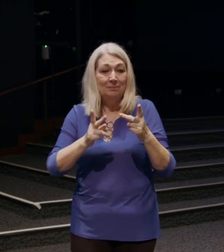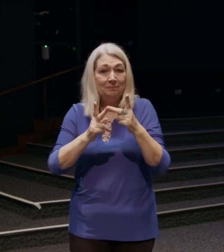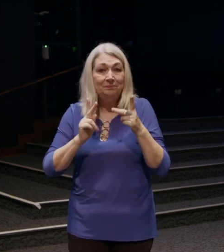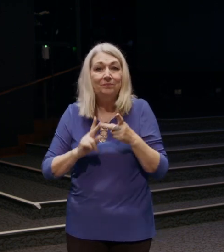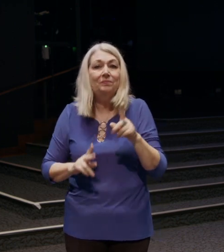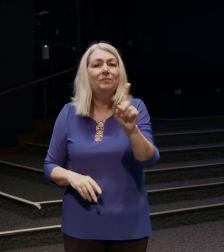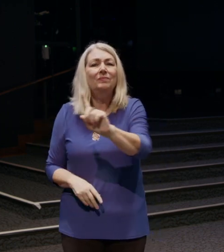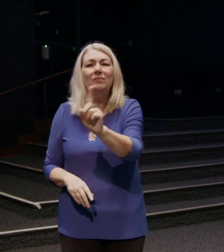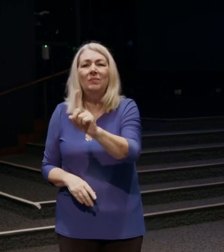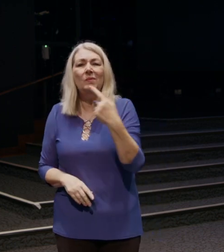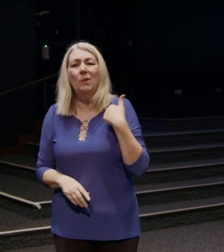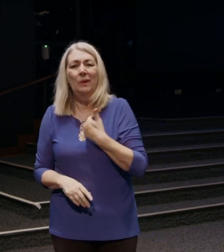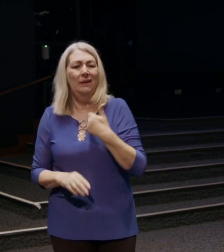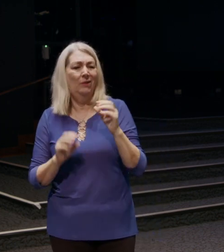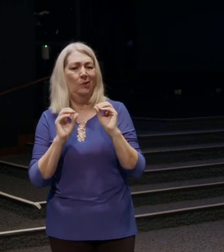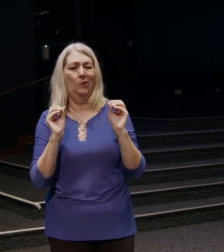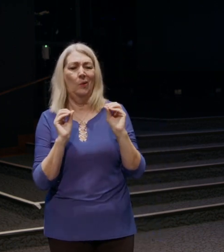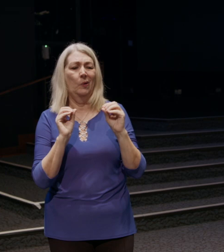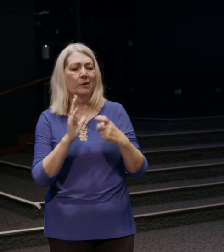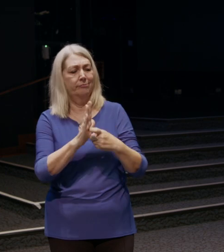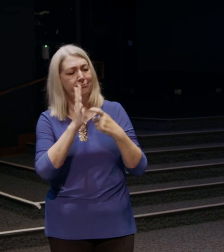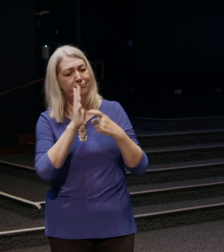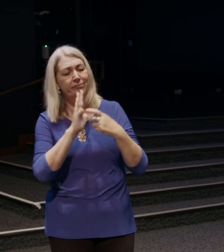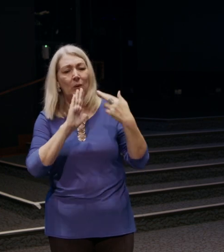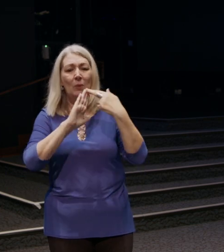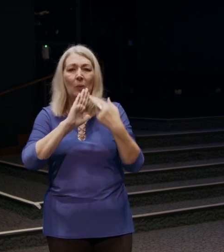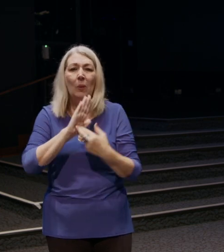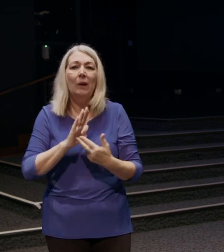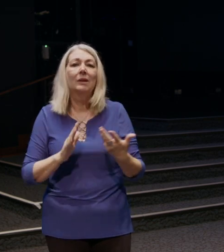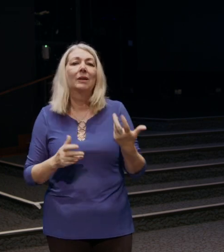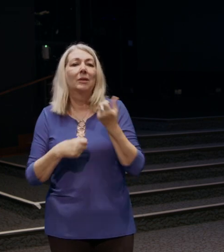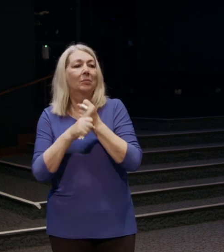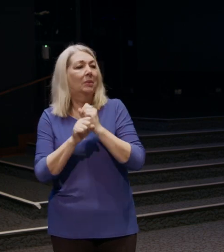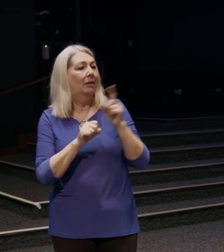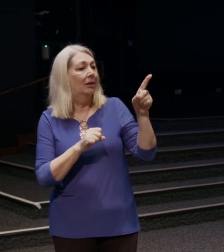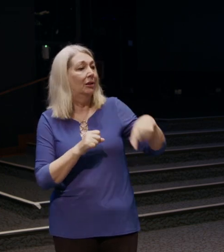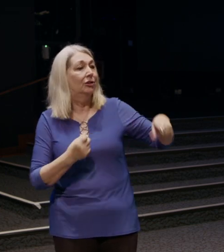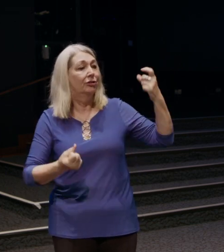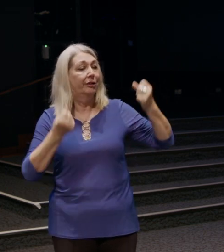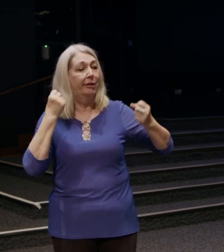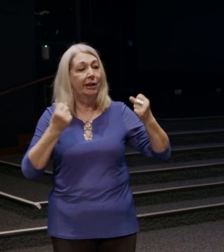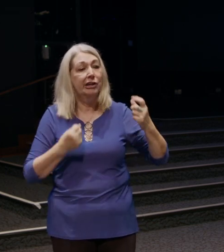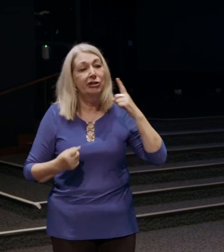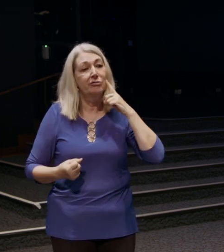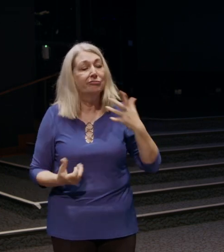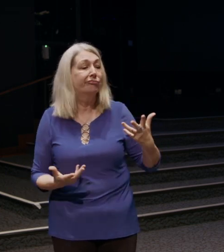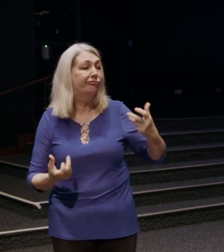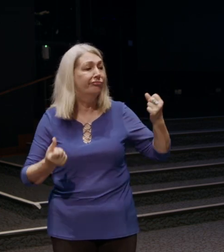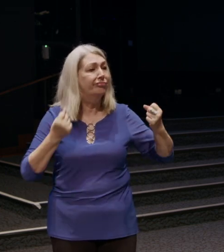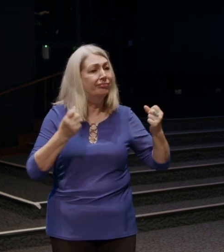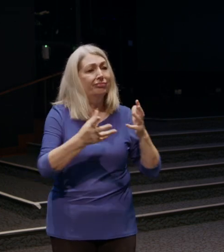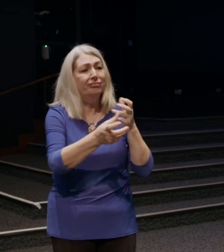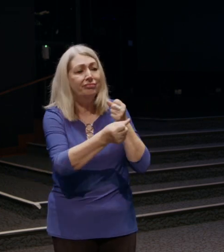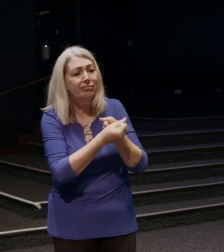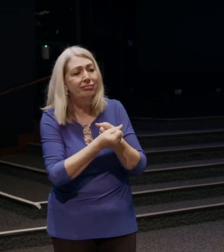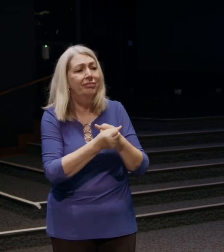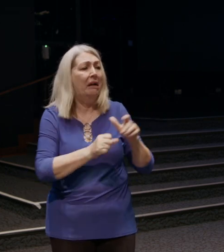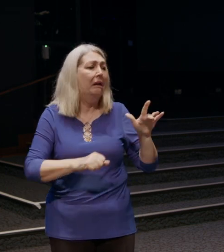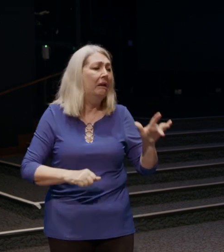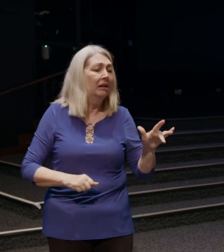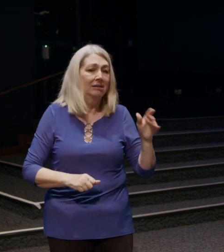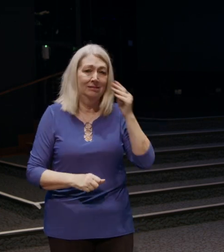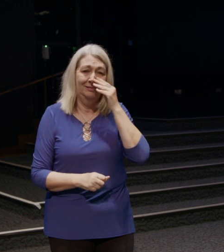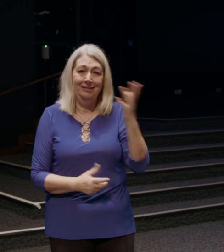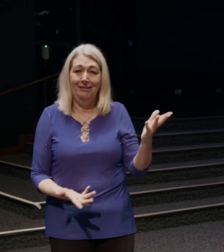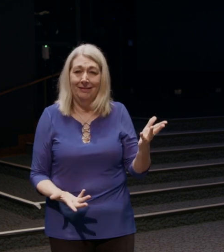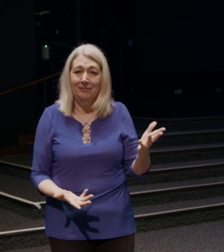lowered standards and creates poor drivers? No. So the president of the company